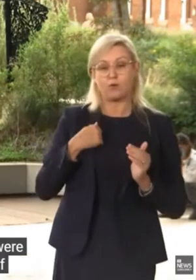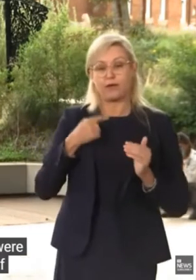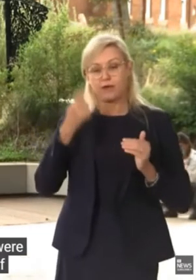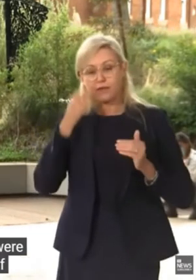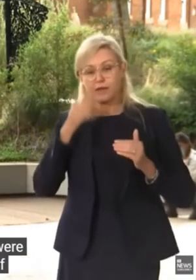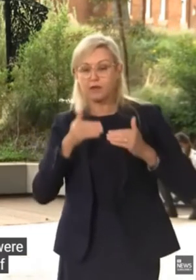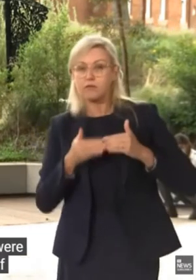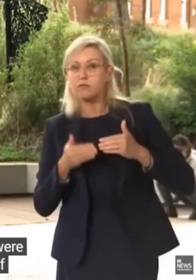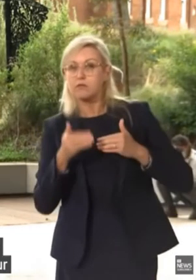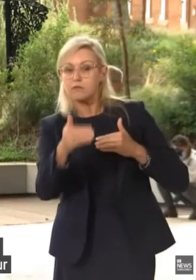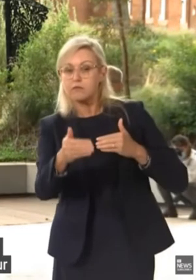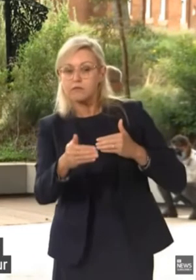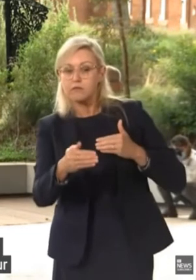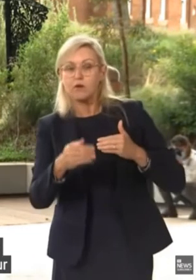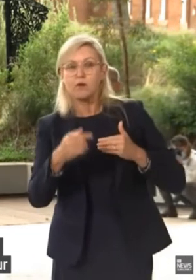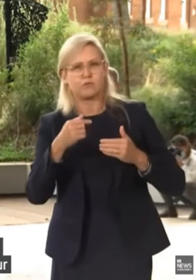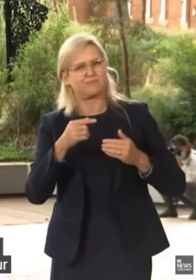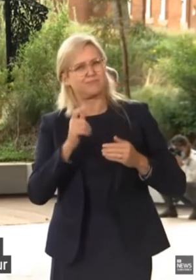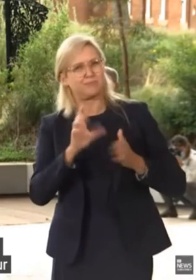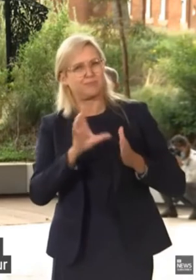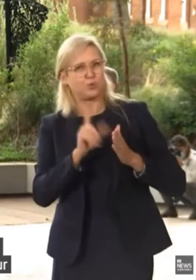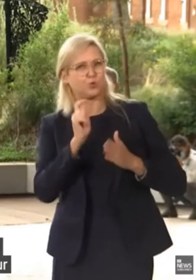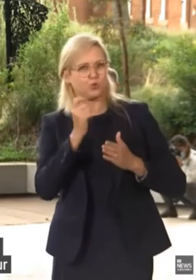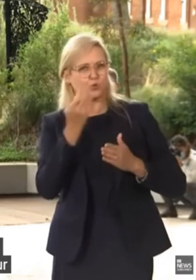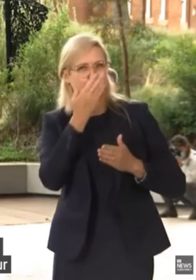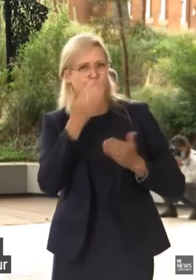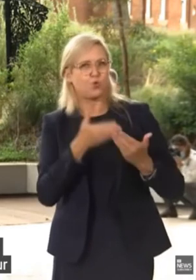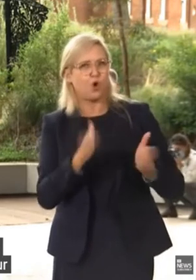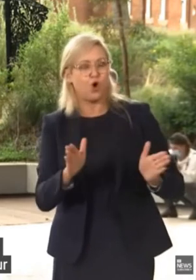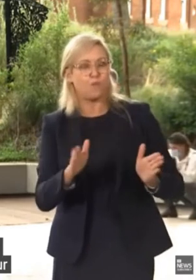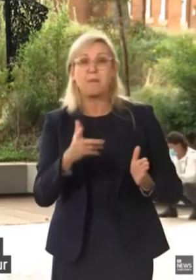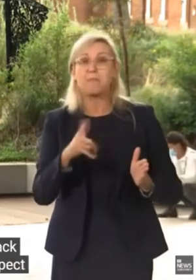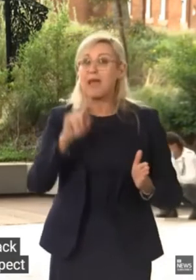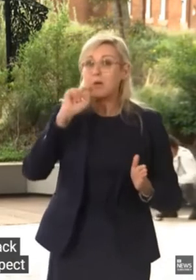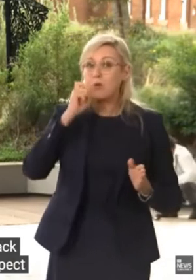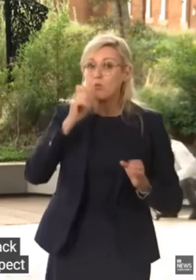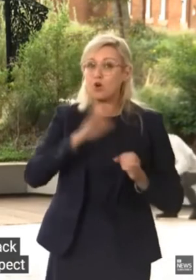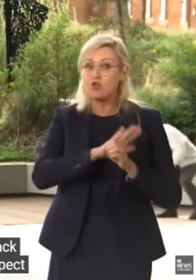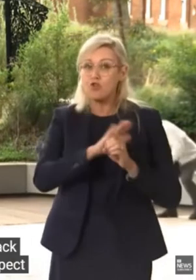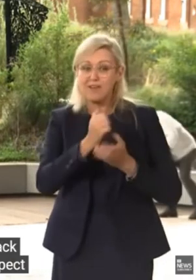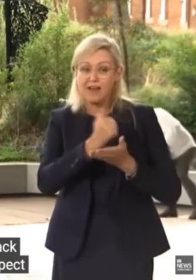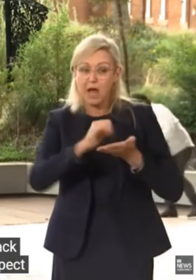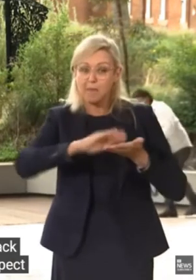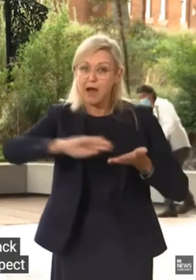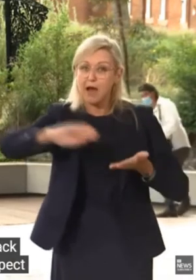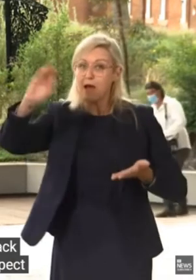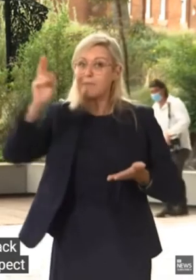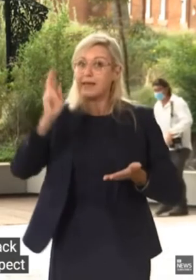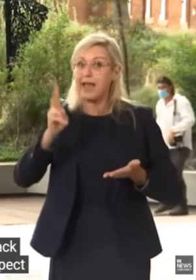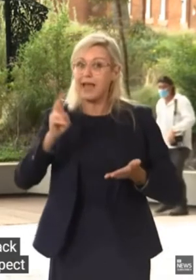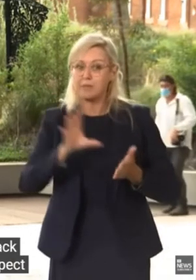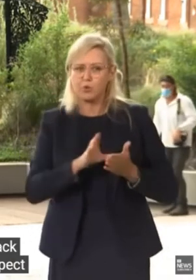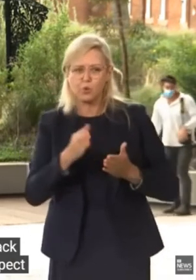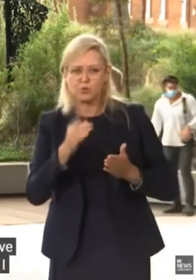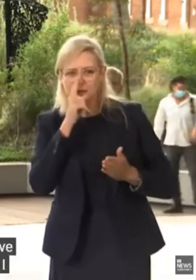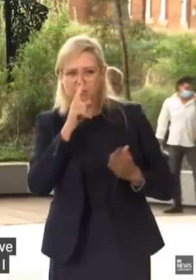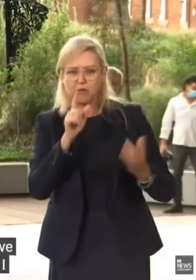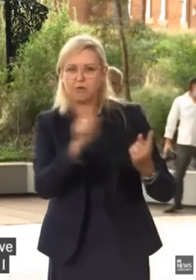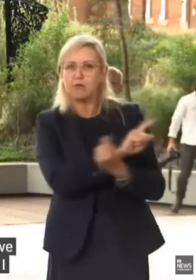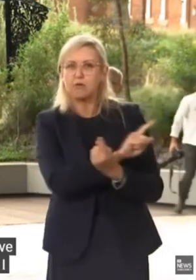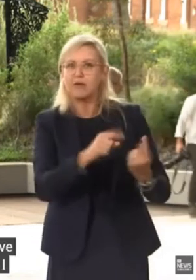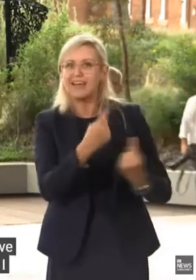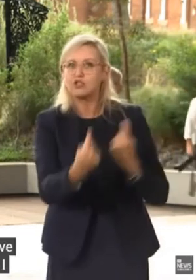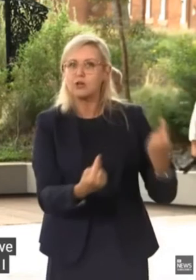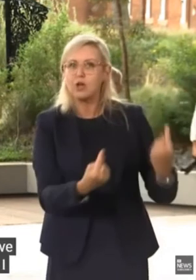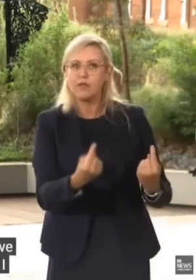our number one focus is to get kids back in the classroom, we would expect cases to increase as we move through this period of time. I think it's